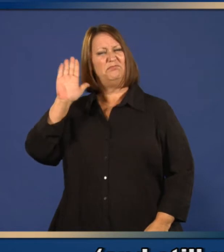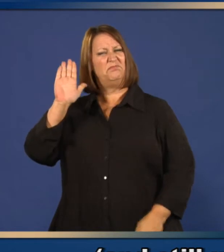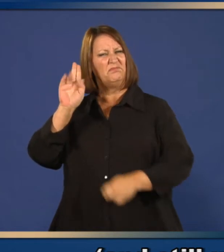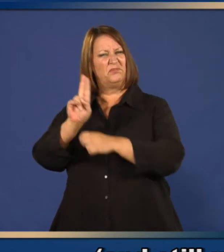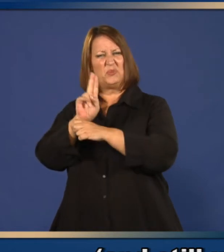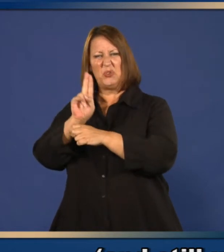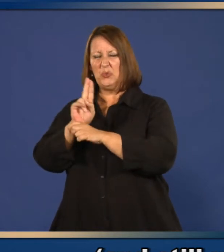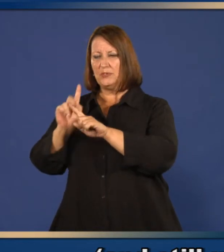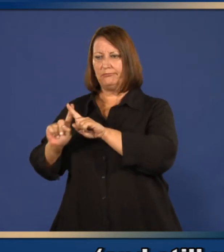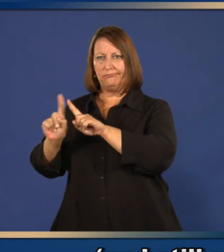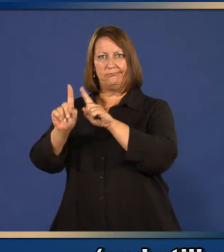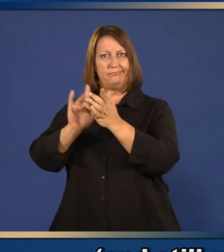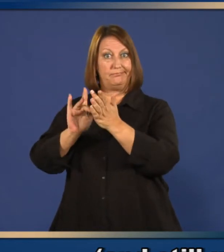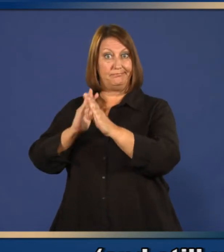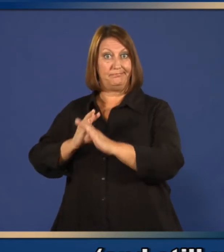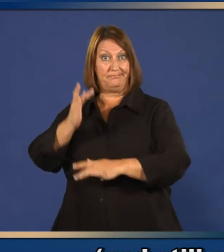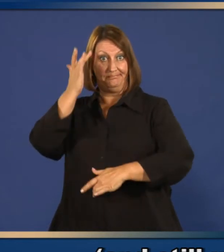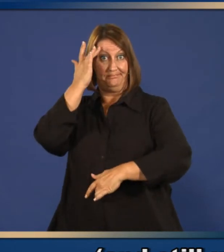some flu vaccine.